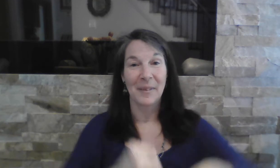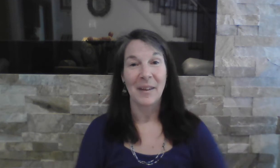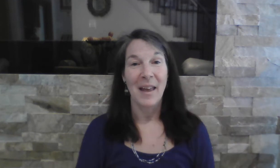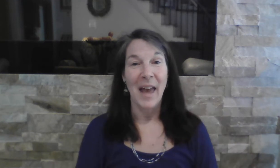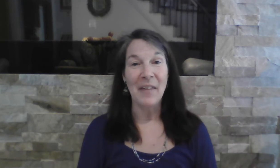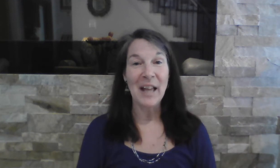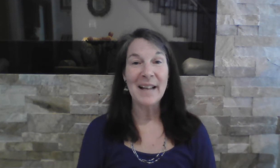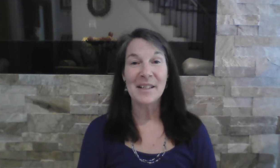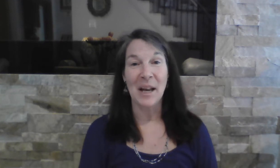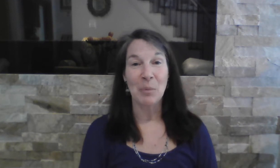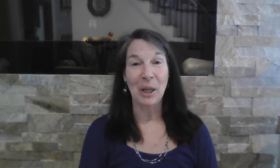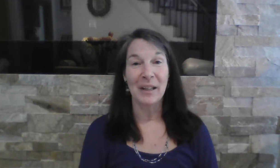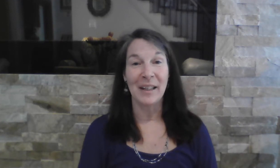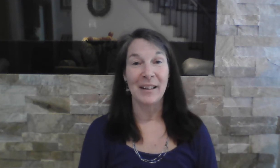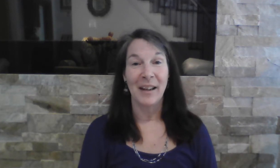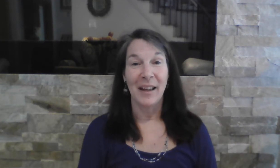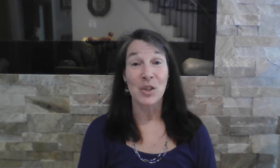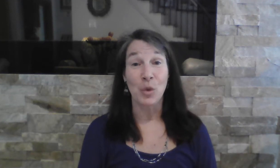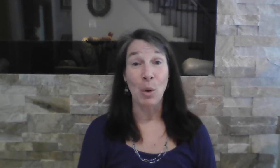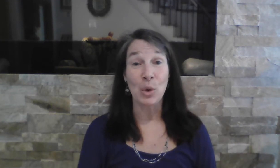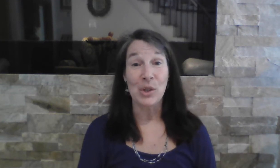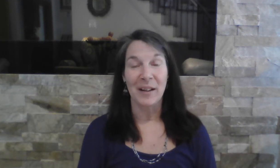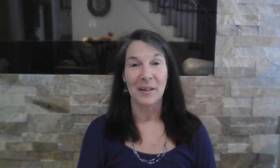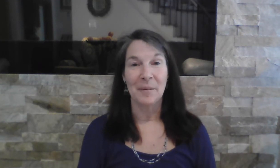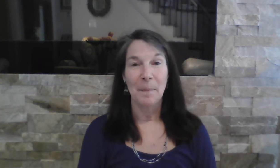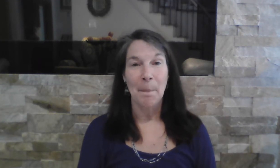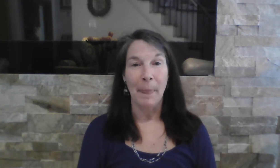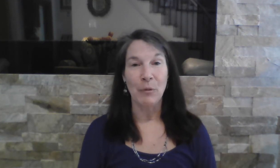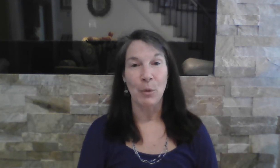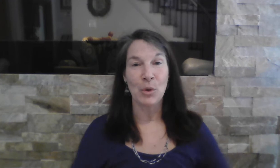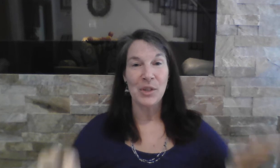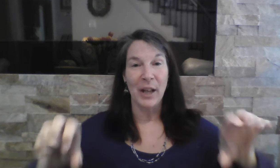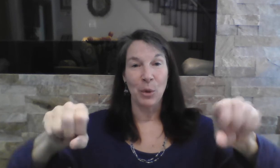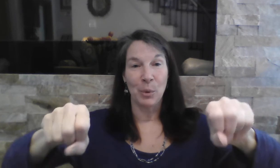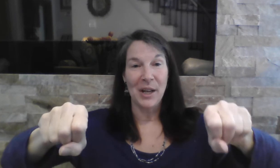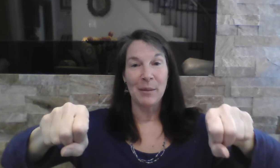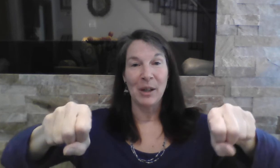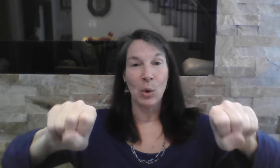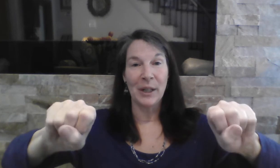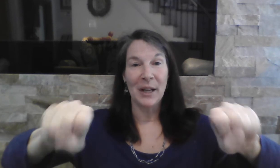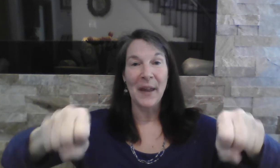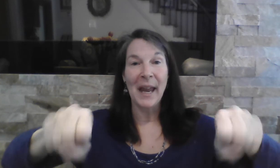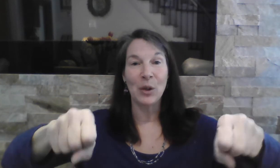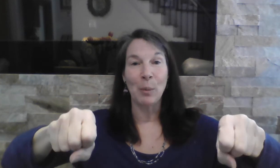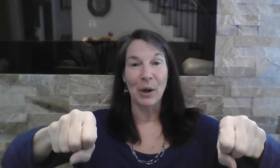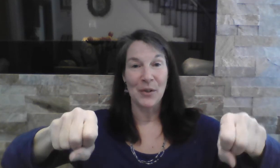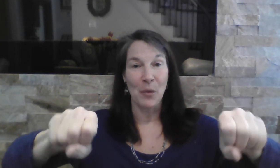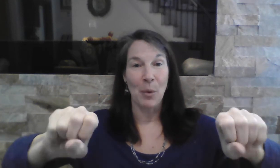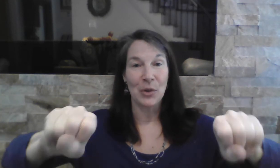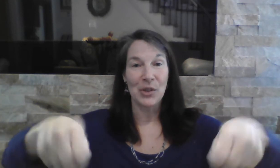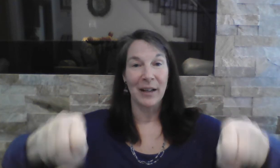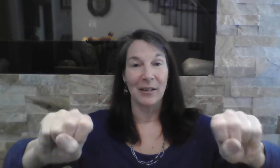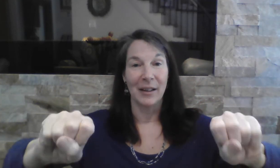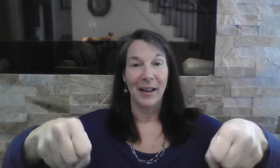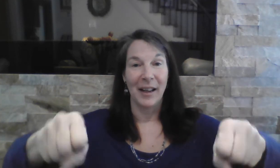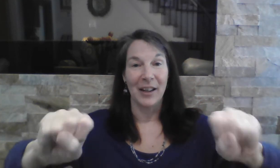And the last sign we're going to need is for motorcycle. And for motorcycle you pretend to be holding out of the handlebars of a motorcycle. Can